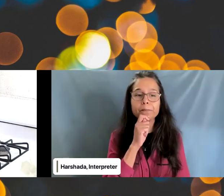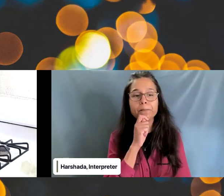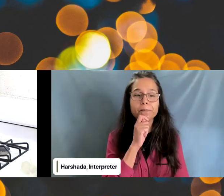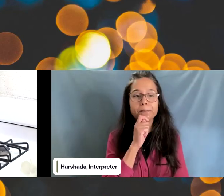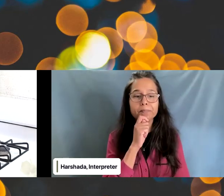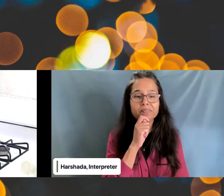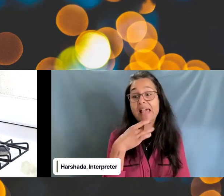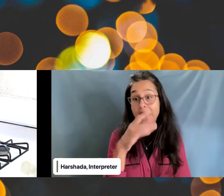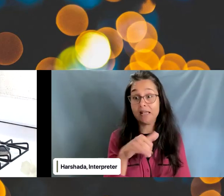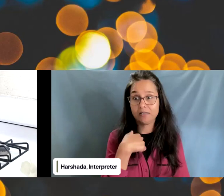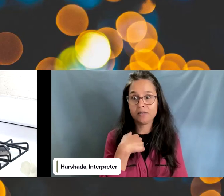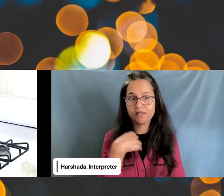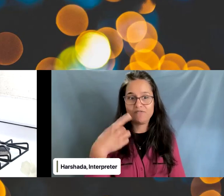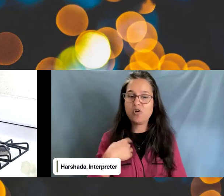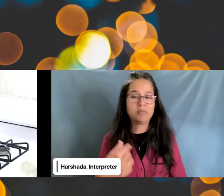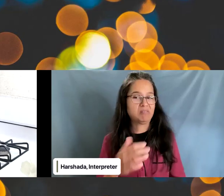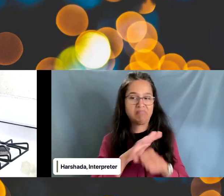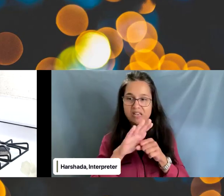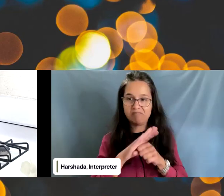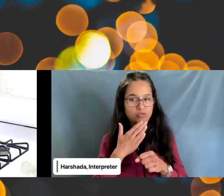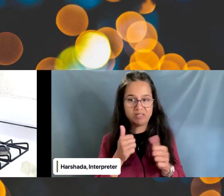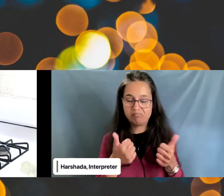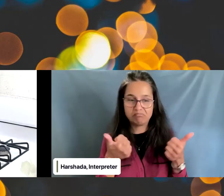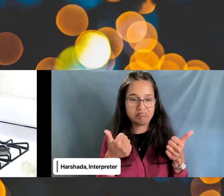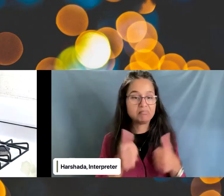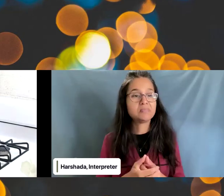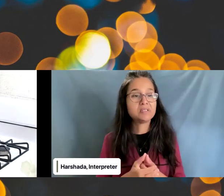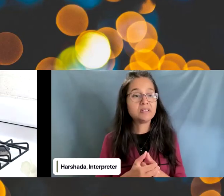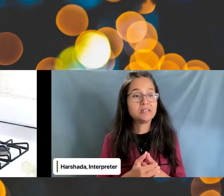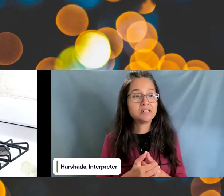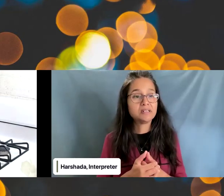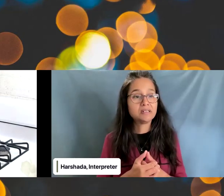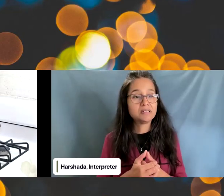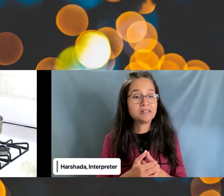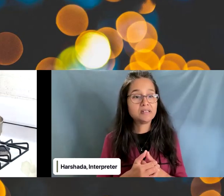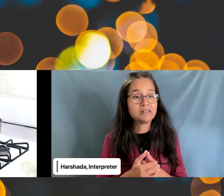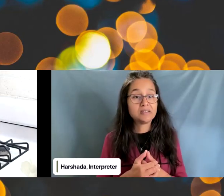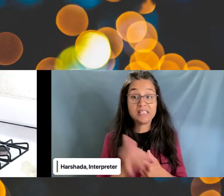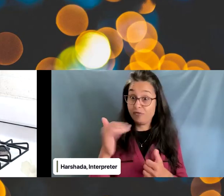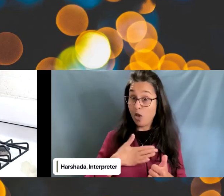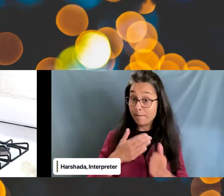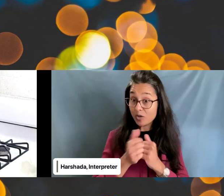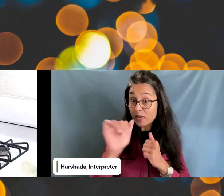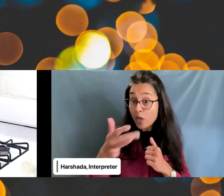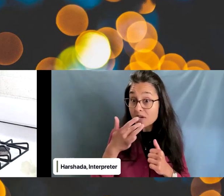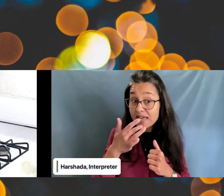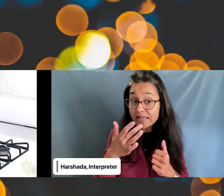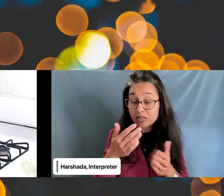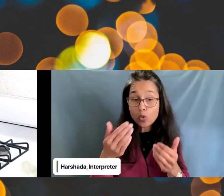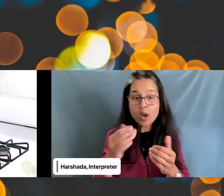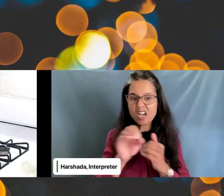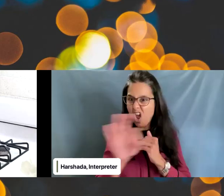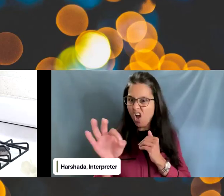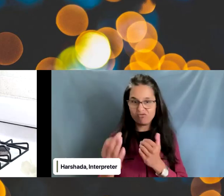I like that. For me, that's sweet enough. So if you're happy with the taste, turn off the fire. Give it another whisk